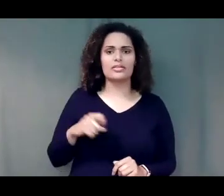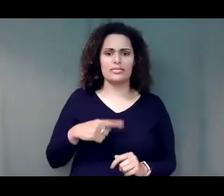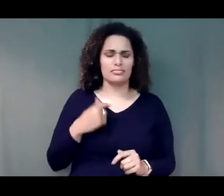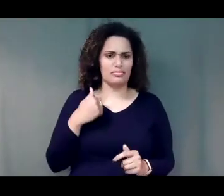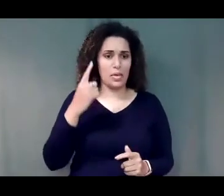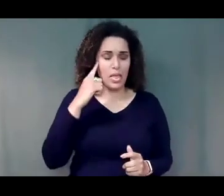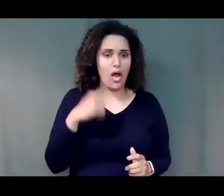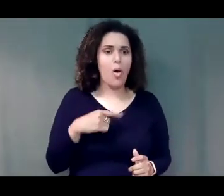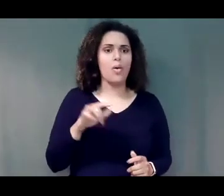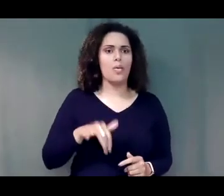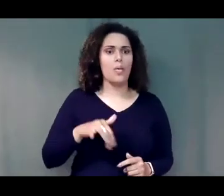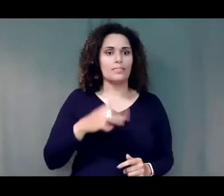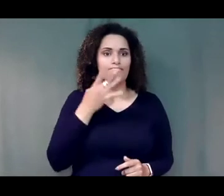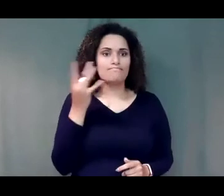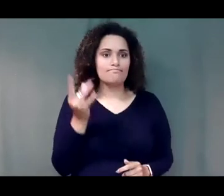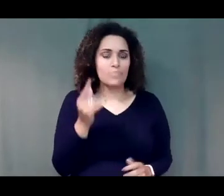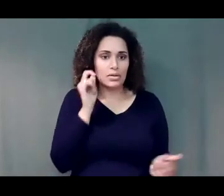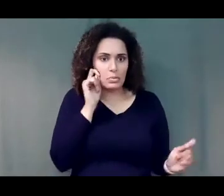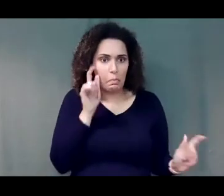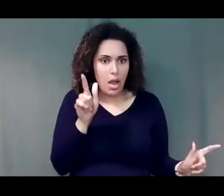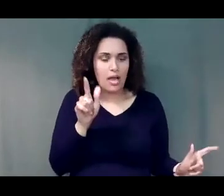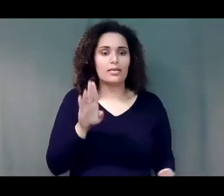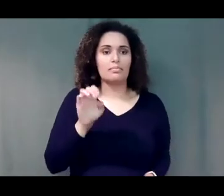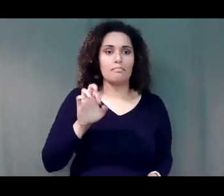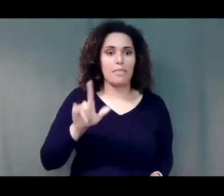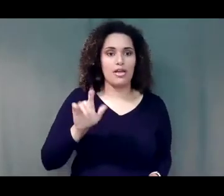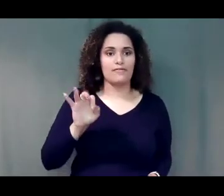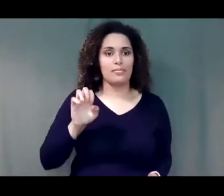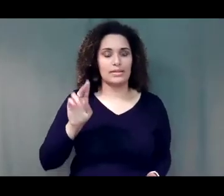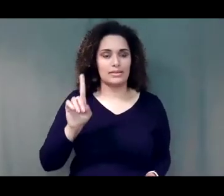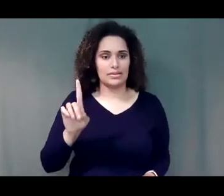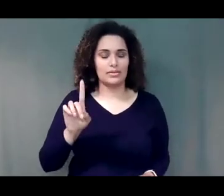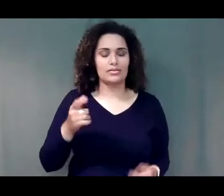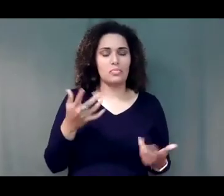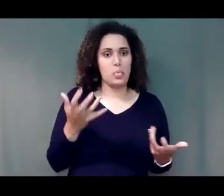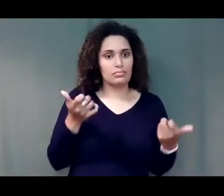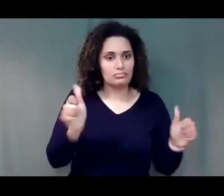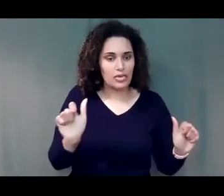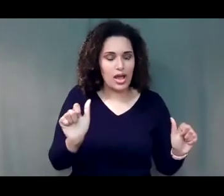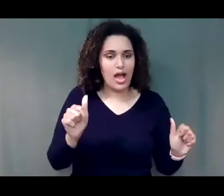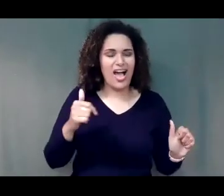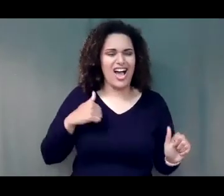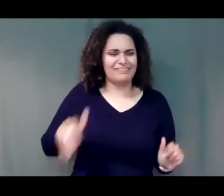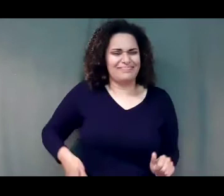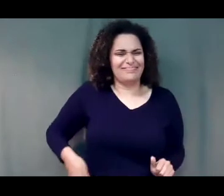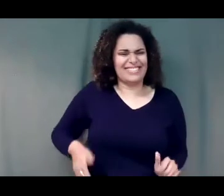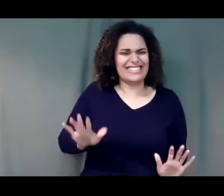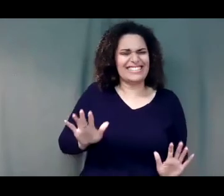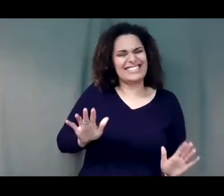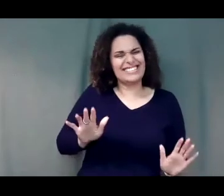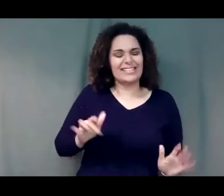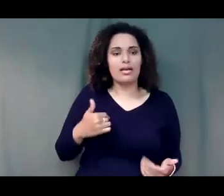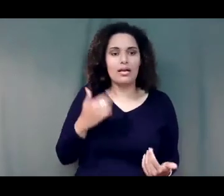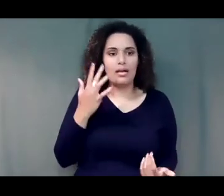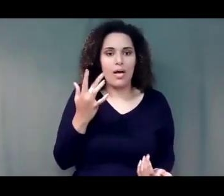barrel fermented ones that we tasted. So we decided to try it. Our instinct originally wasn't to try it because we loved some of